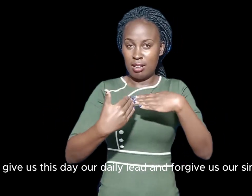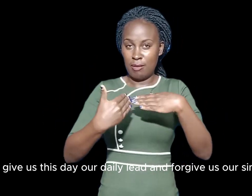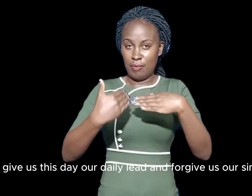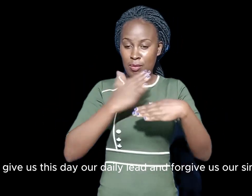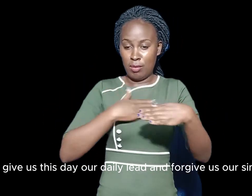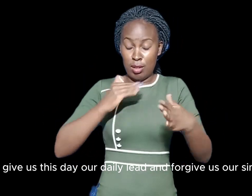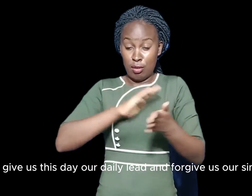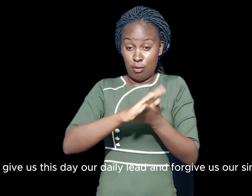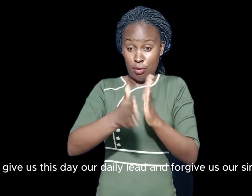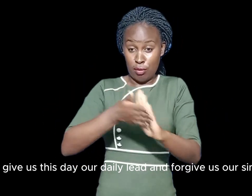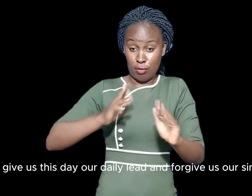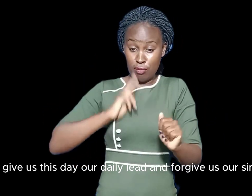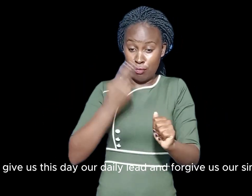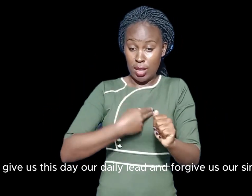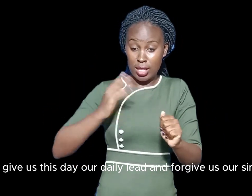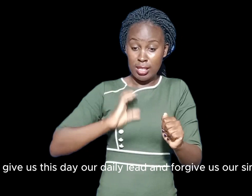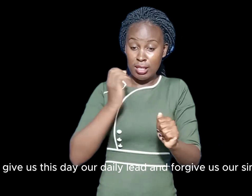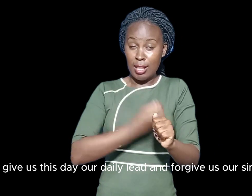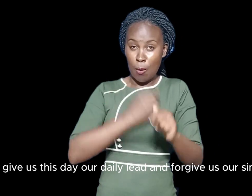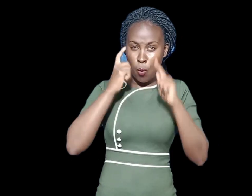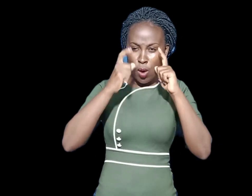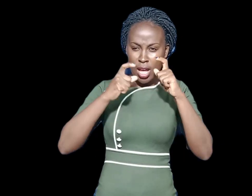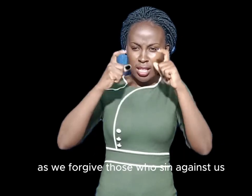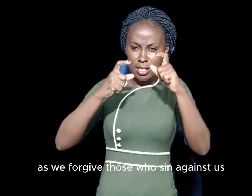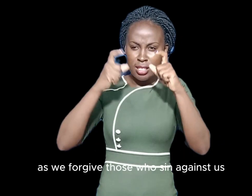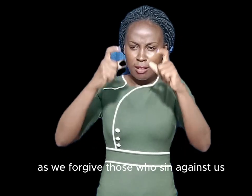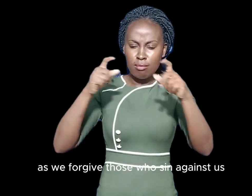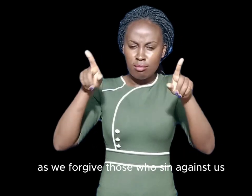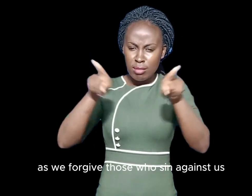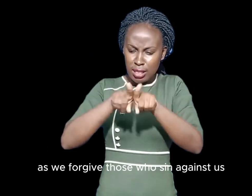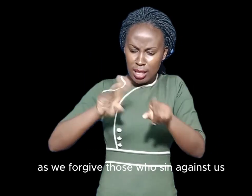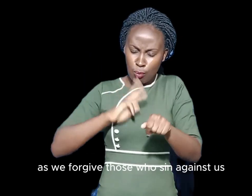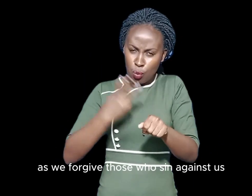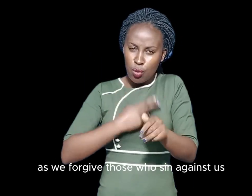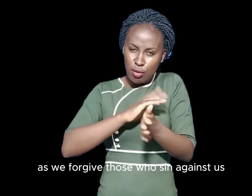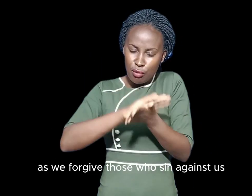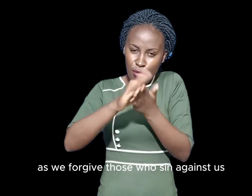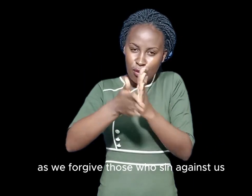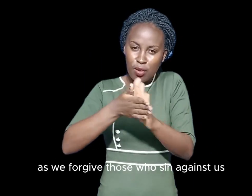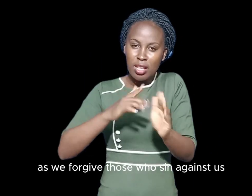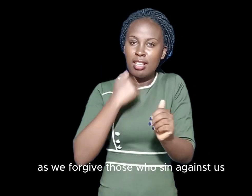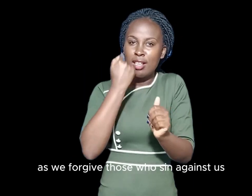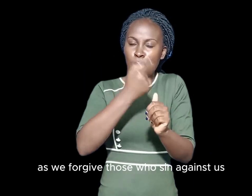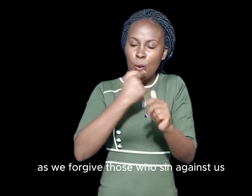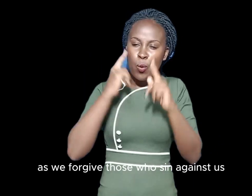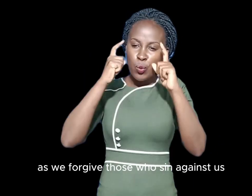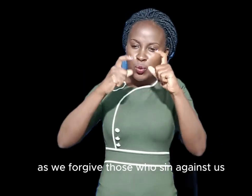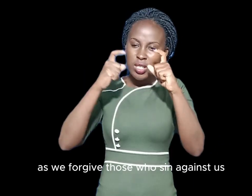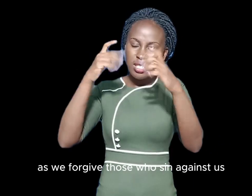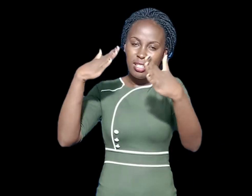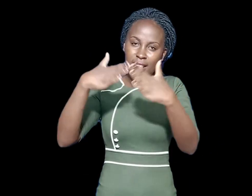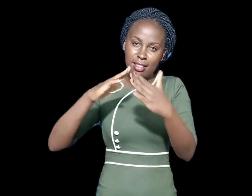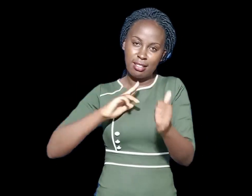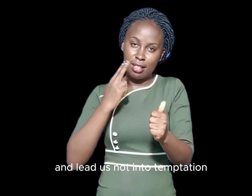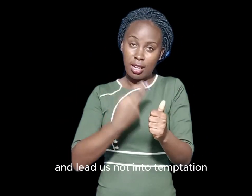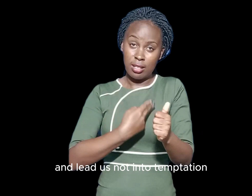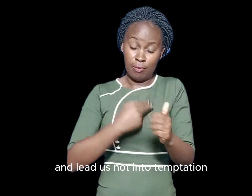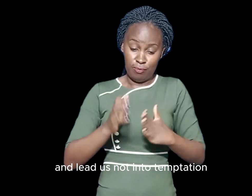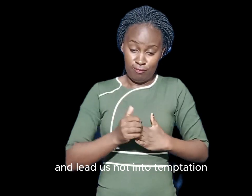forgive us Our sins As we forgive those who sin Against us And lead us